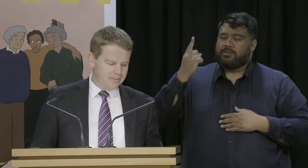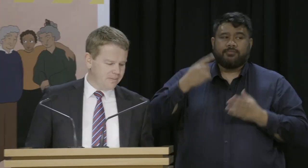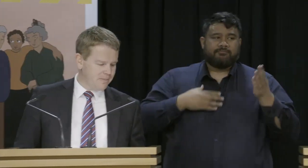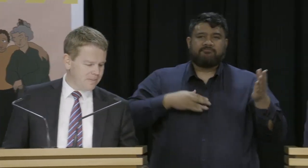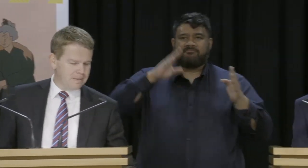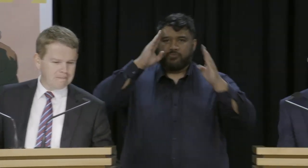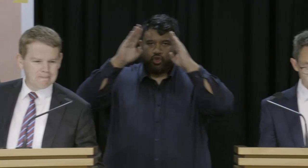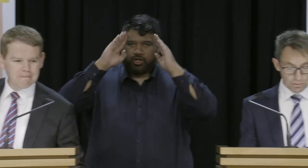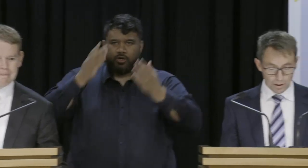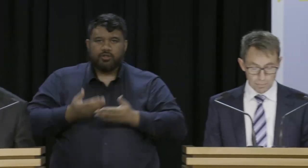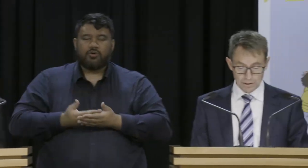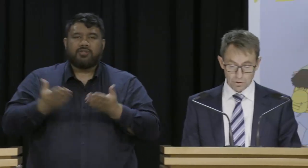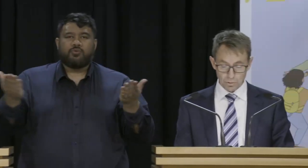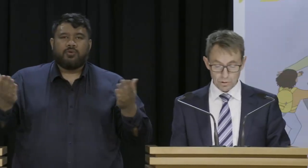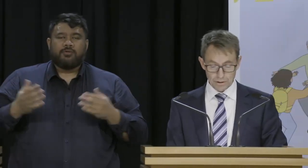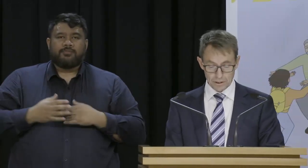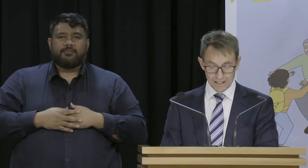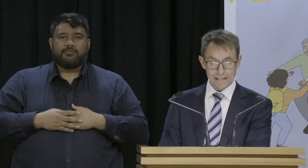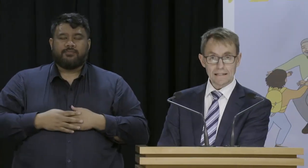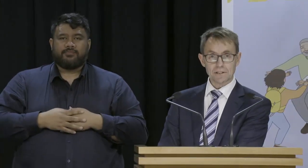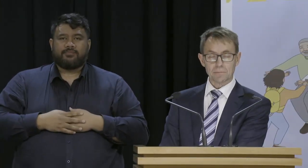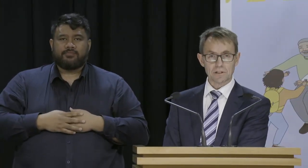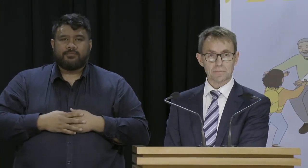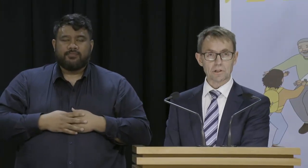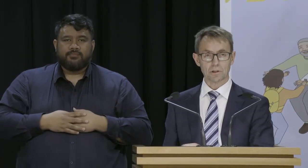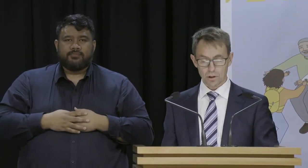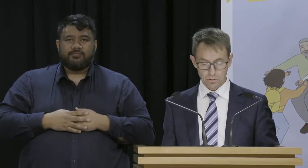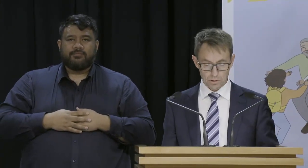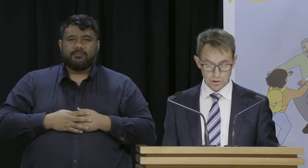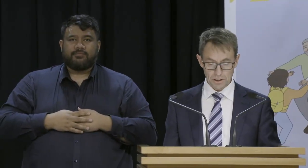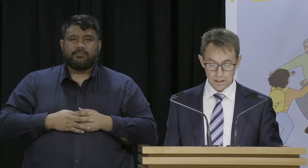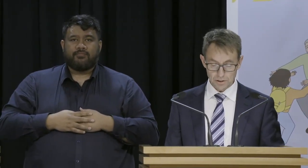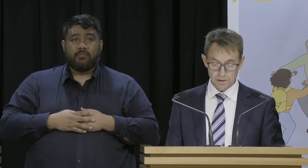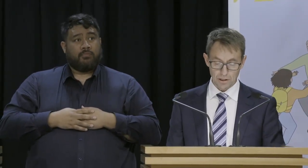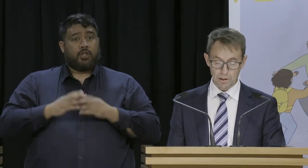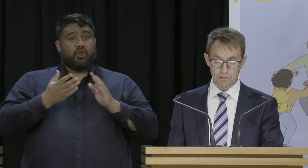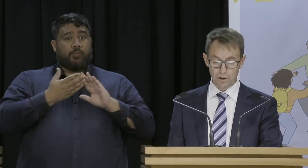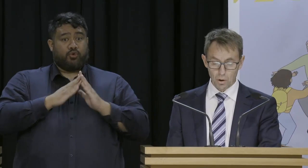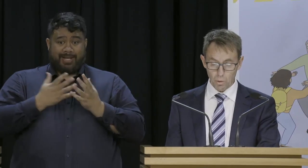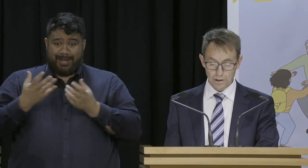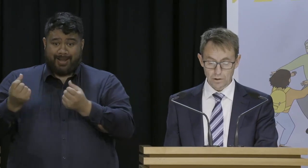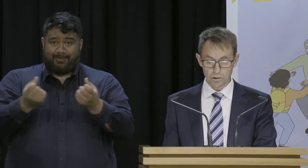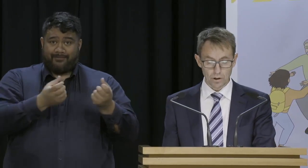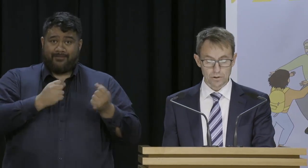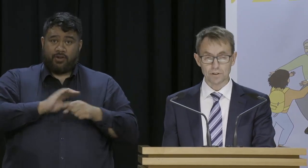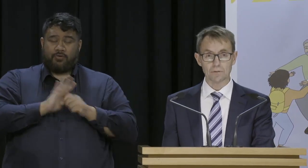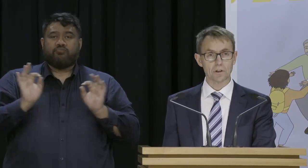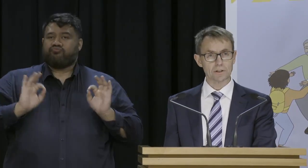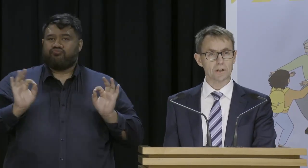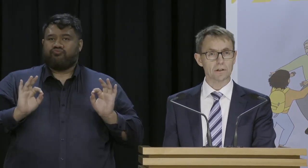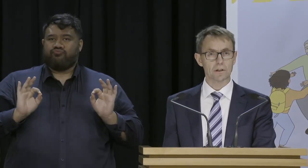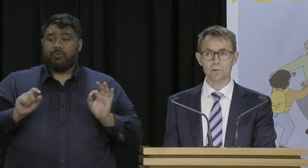koutou katoa. So pleased to report today, as the Minister's mentioned, no community cases, and we have one new case